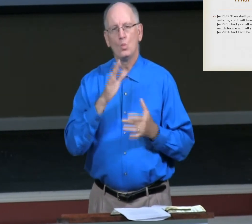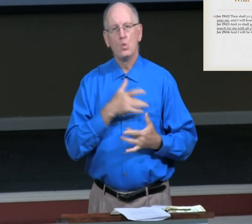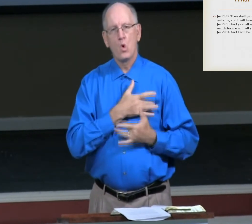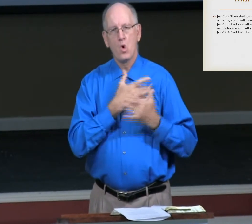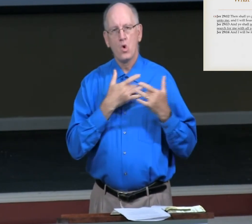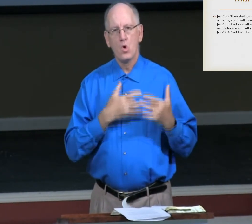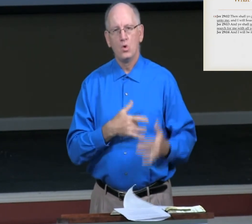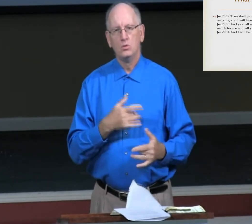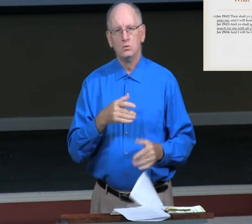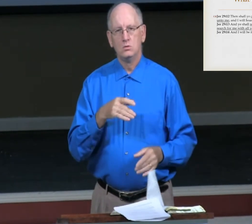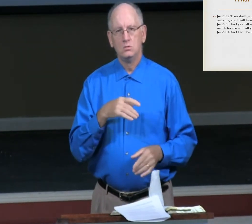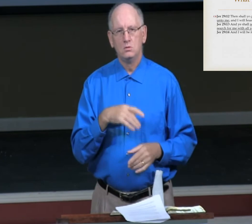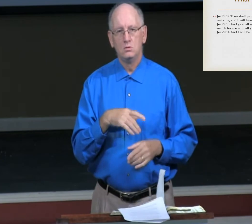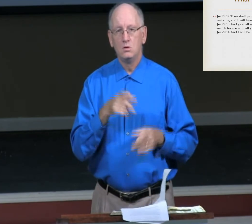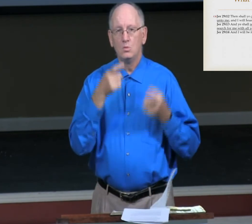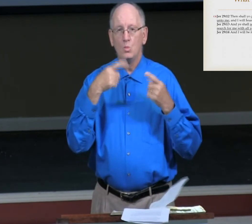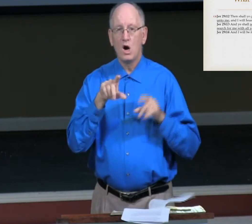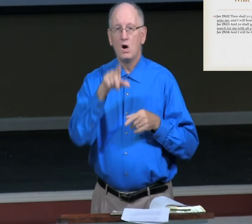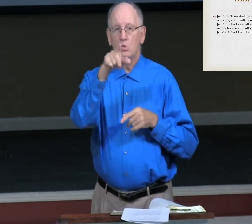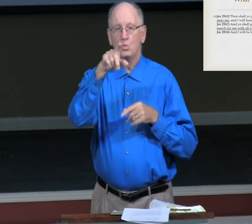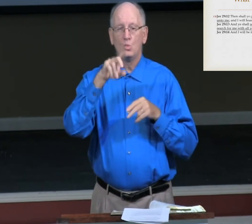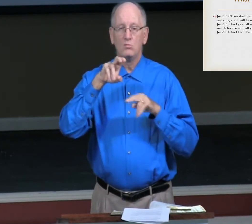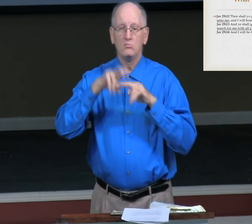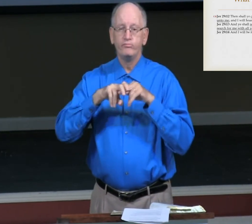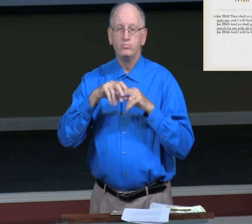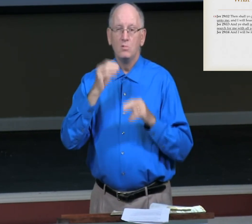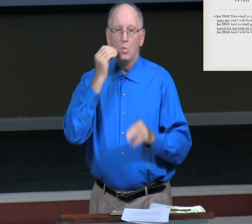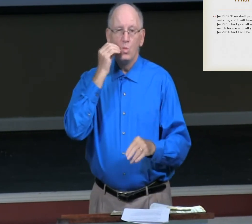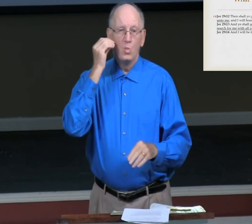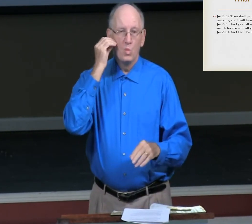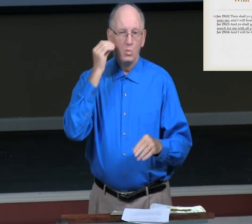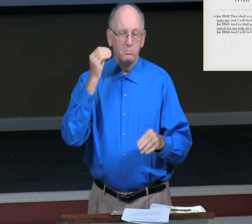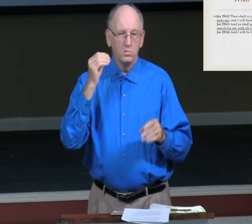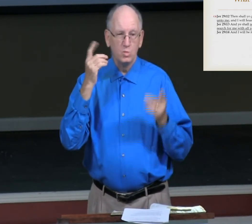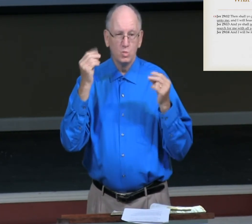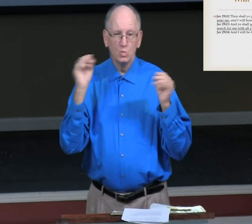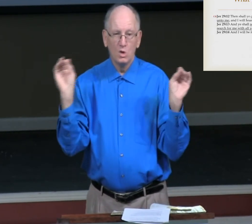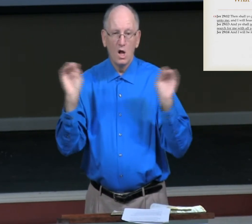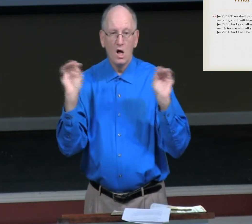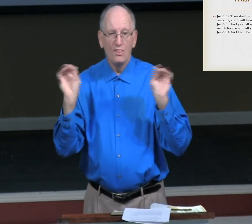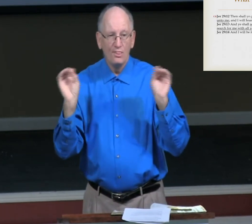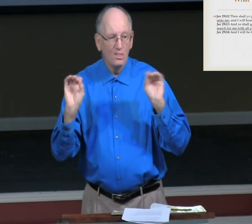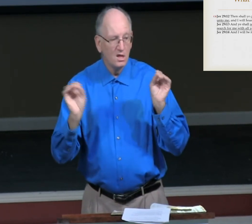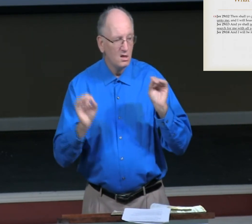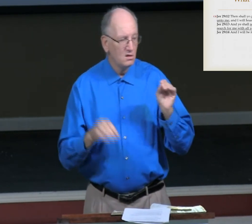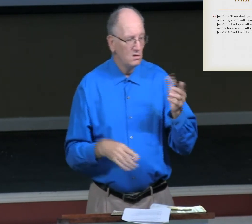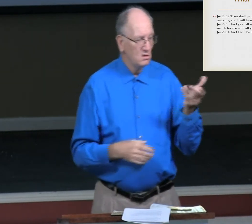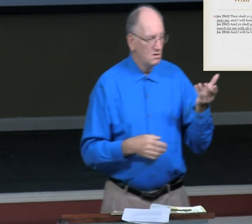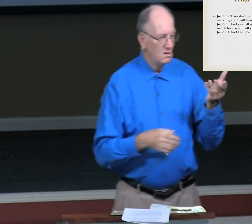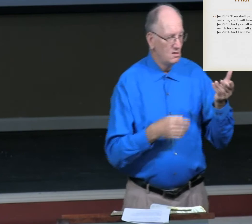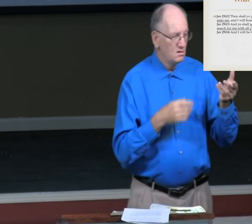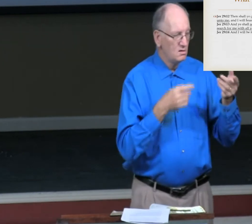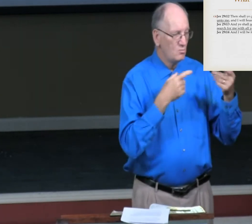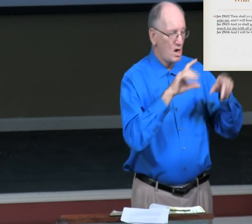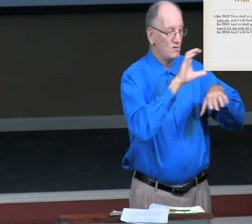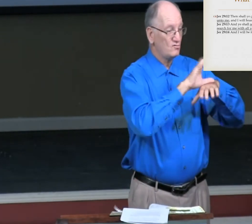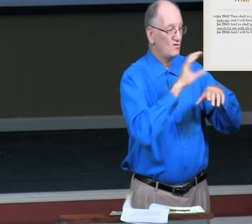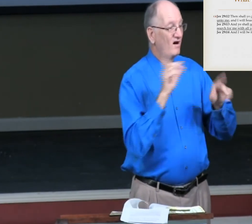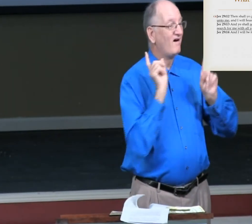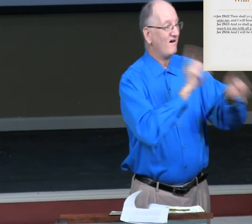for me with all of your heart. So while you're sitting at home doing nothing,